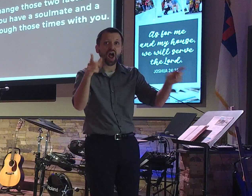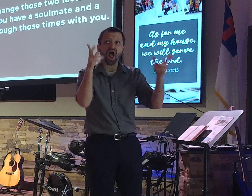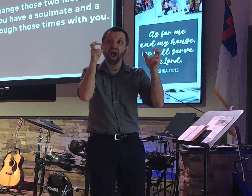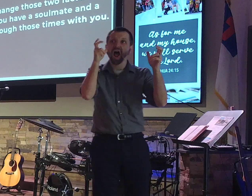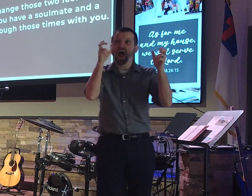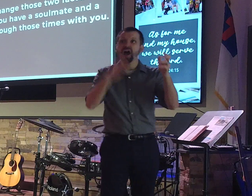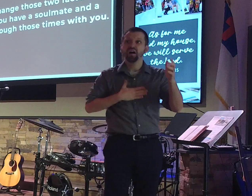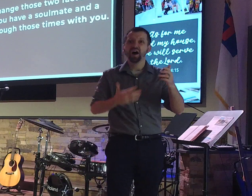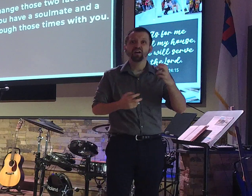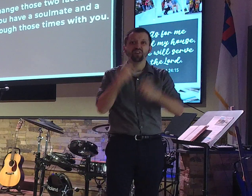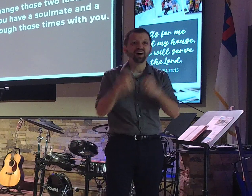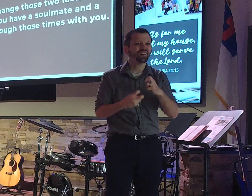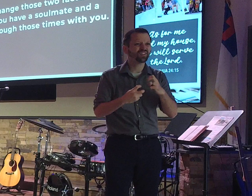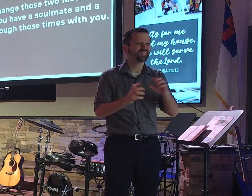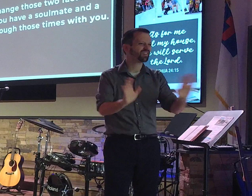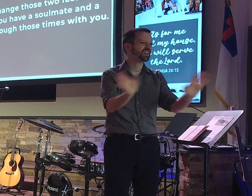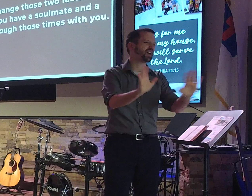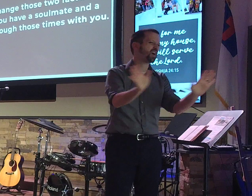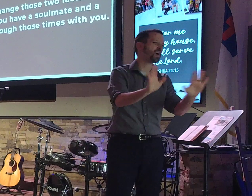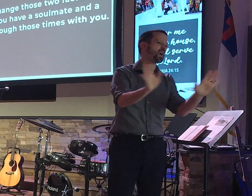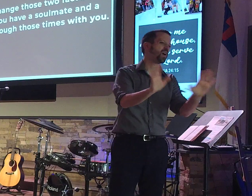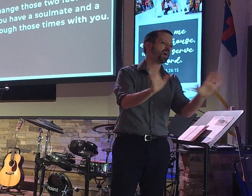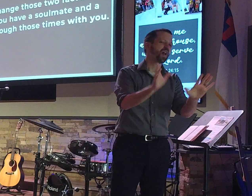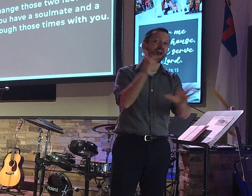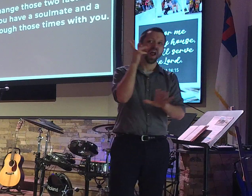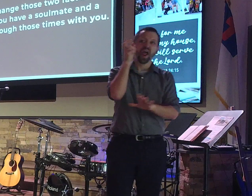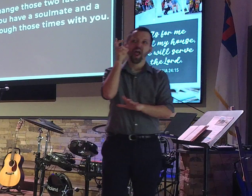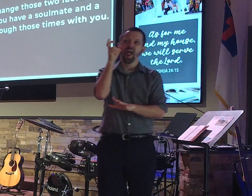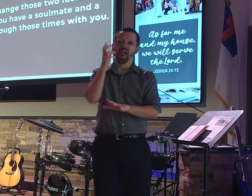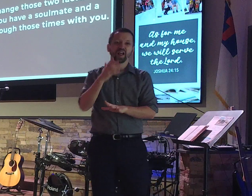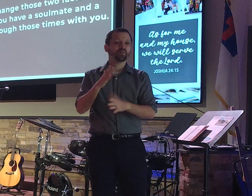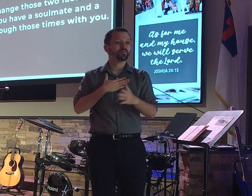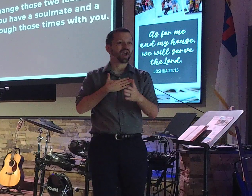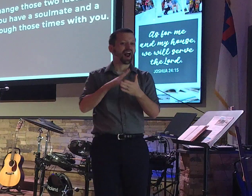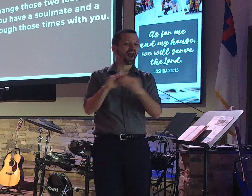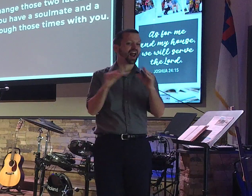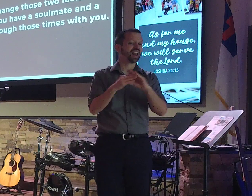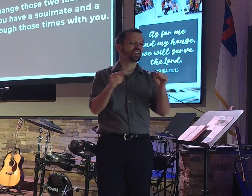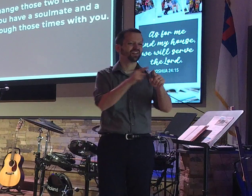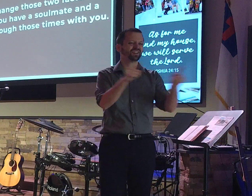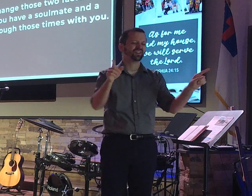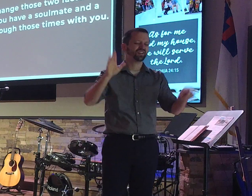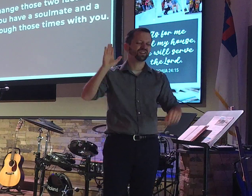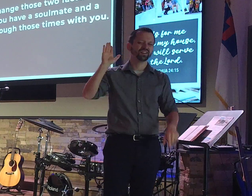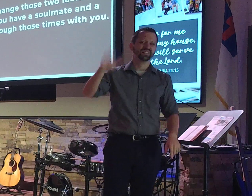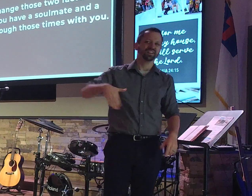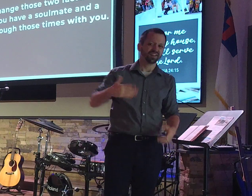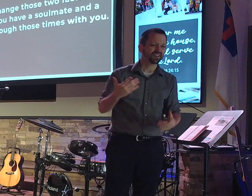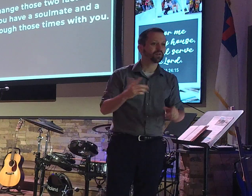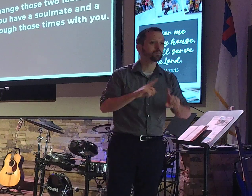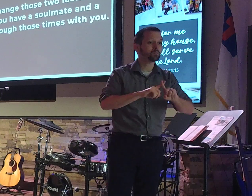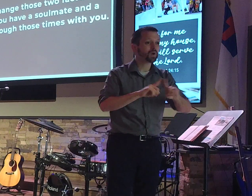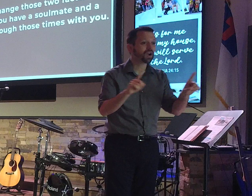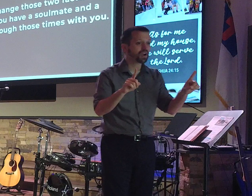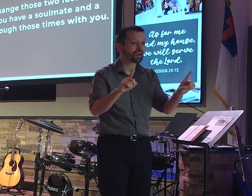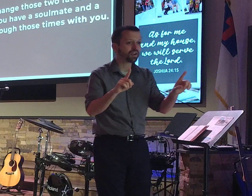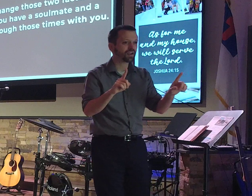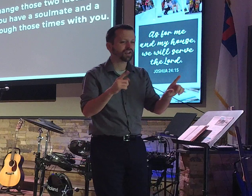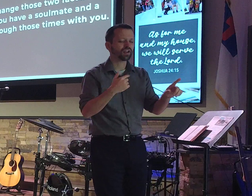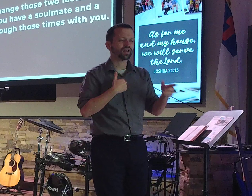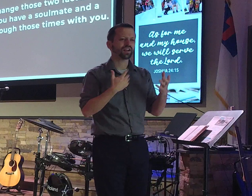you? You didn't come here to hear my bio, okay? I get that. But I just wanted to spend a couple